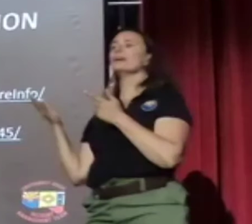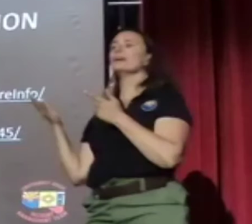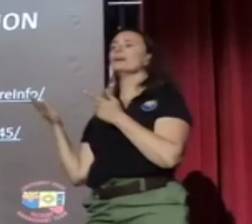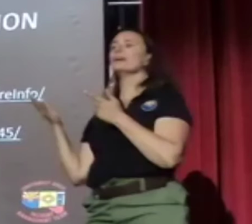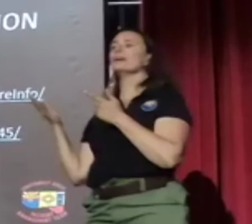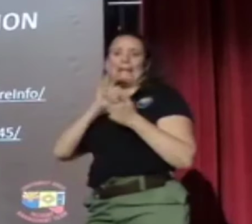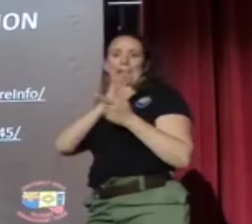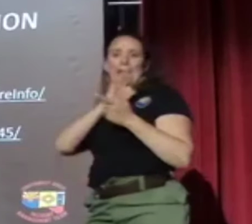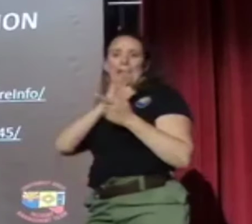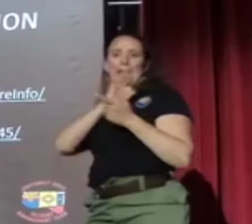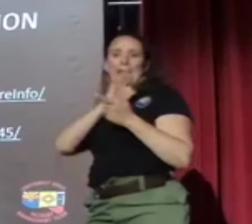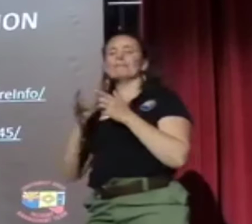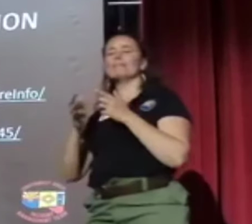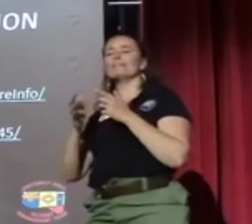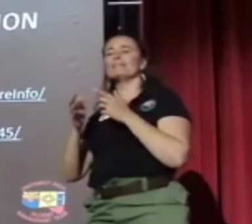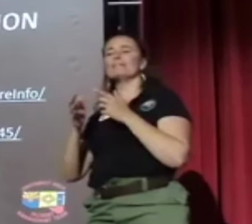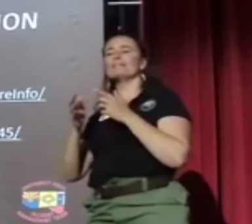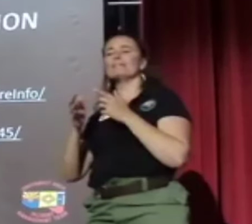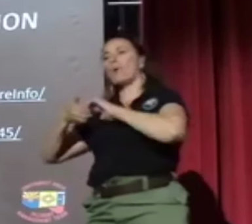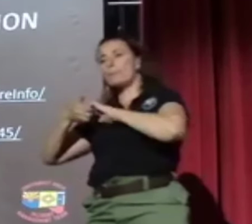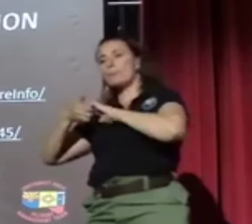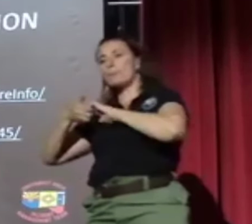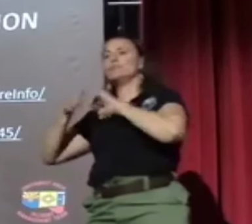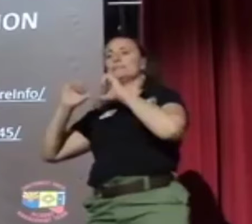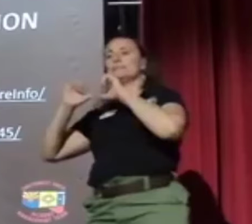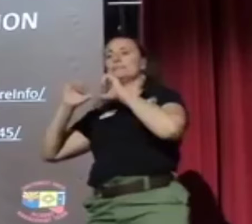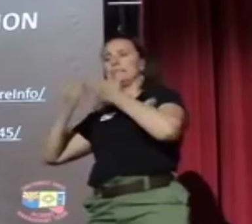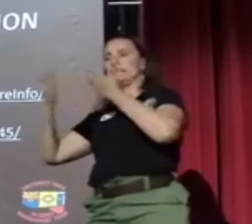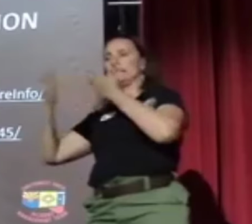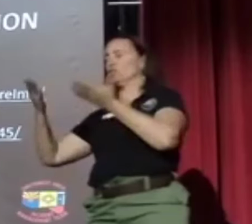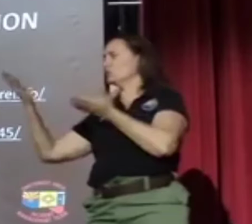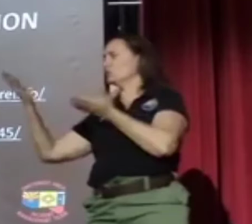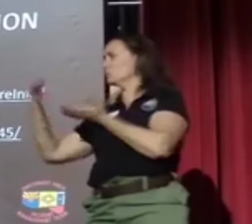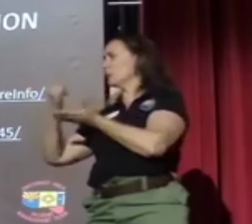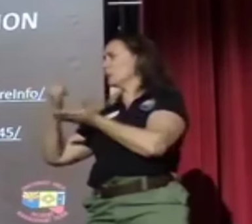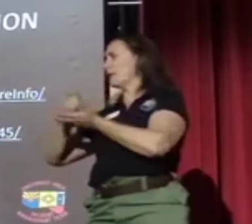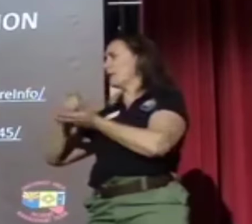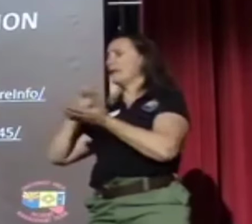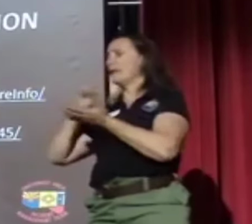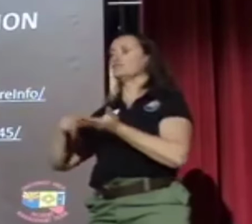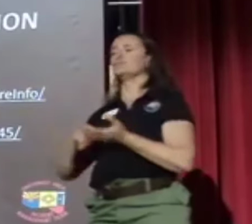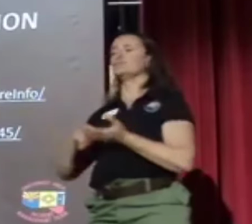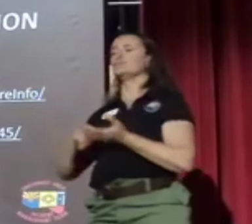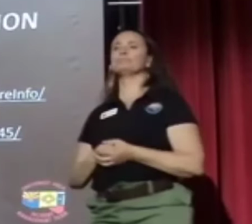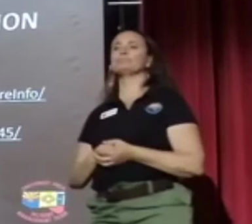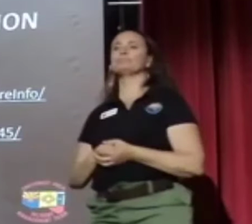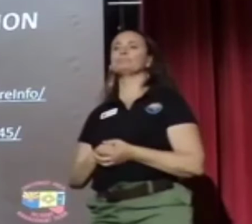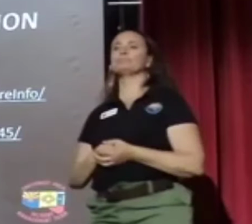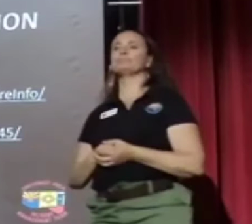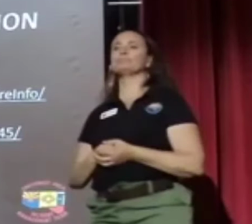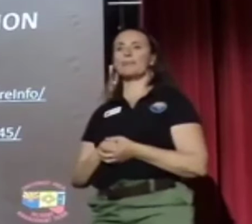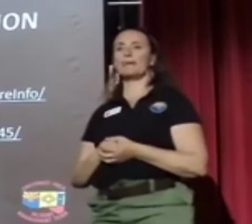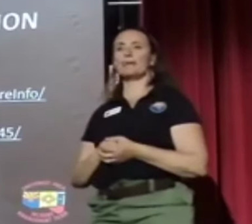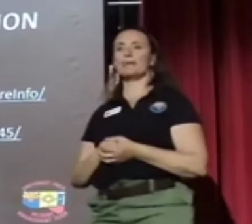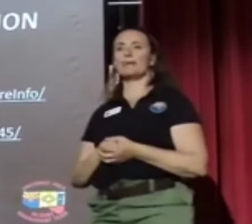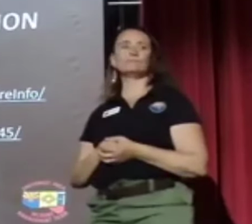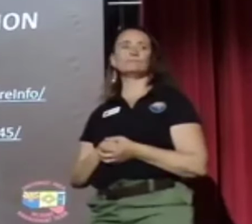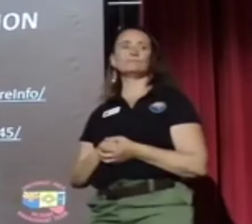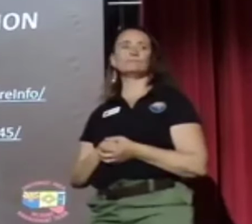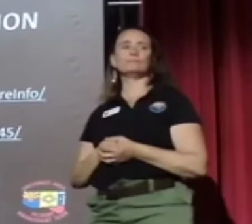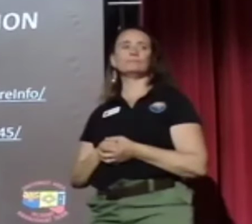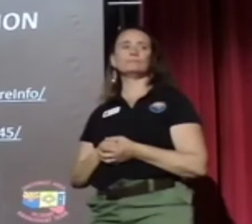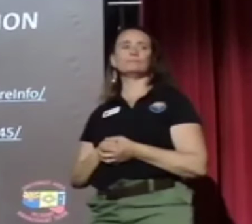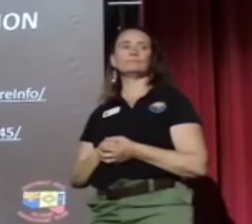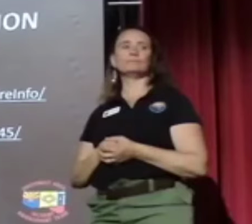our operations folks, our incident commander are on hand to help answer those questions. So with that, I don't have